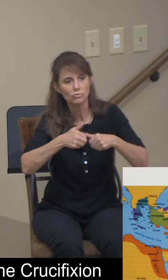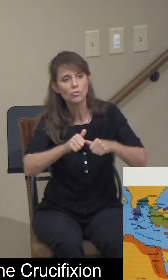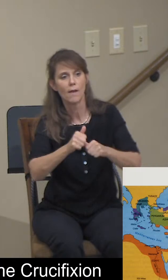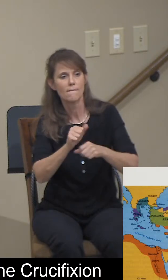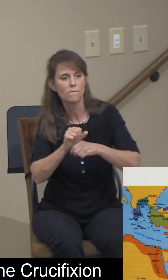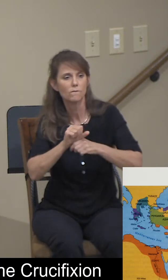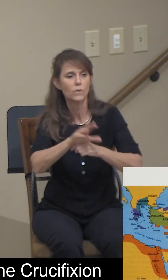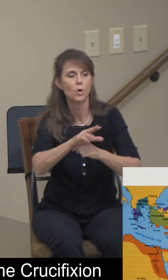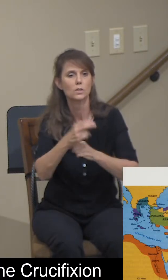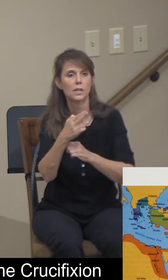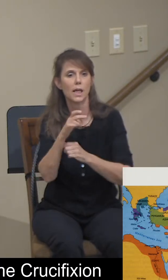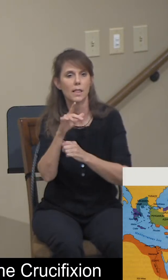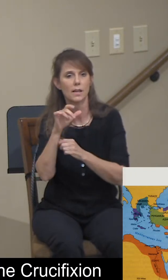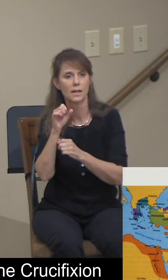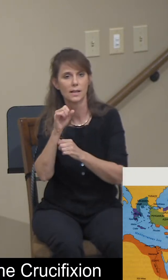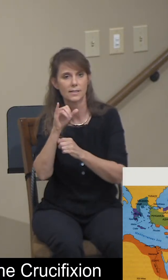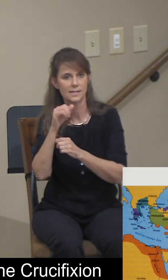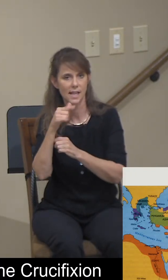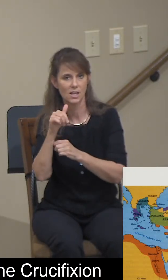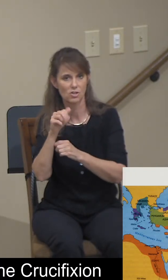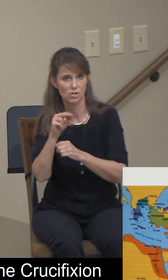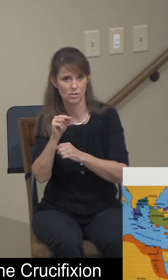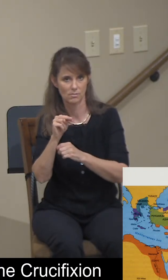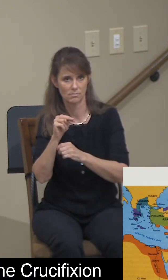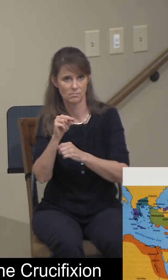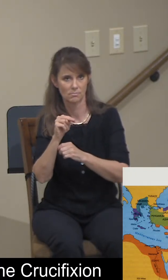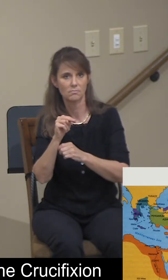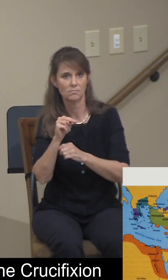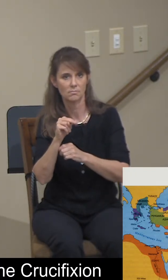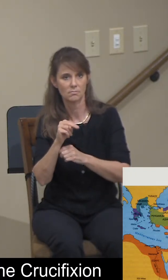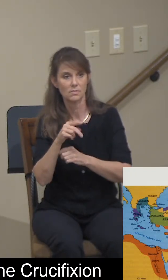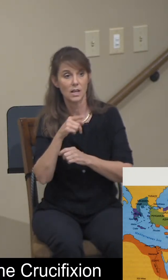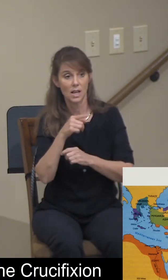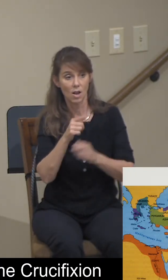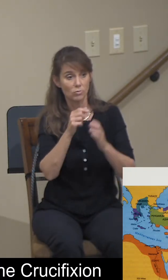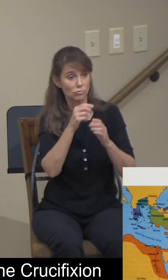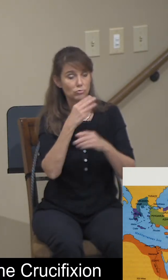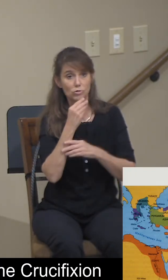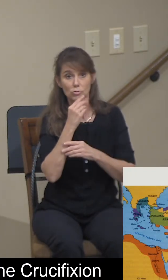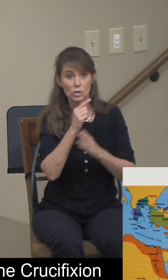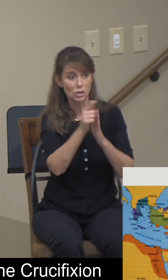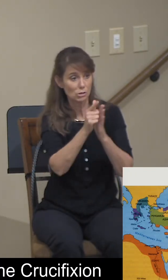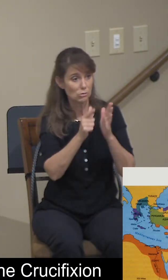Hellenization on the Jews as a whole. He sought to eliminate the majority of Jewish laws, something that's